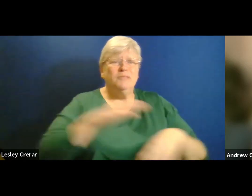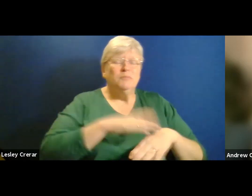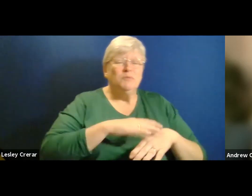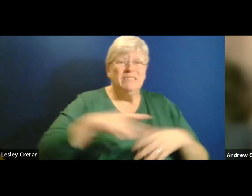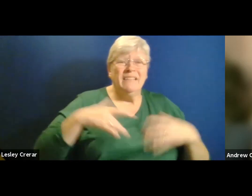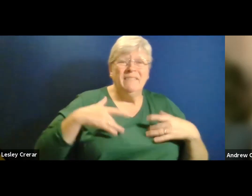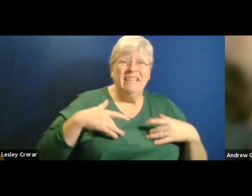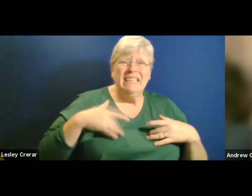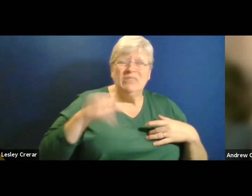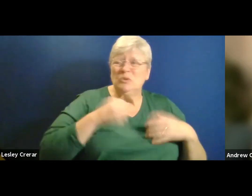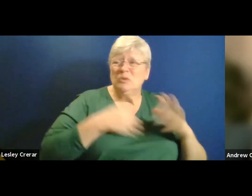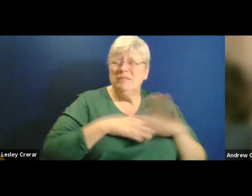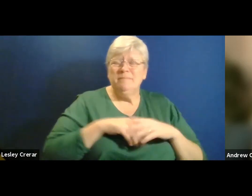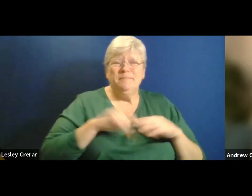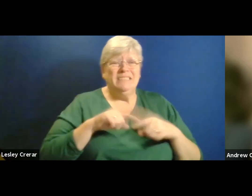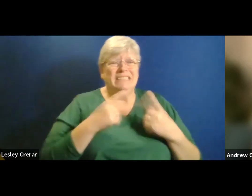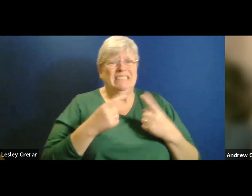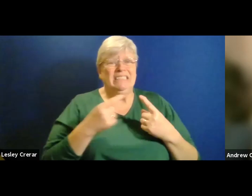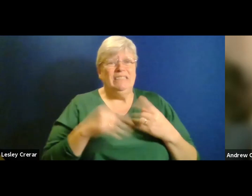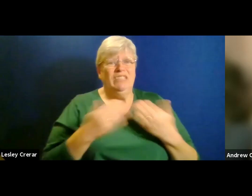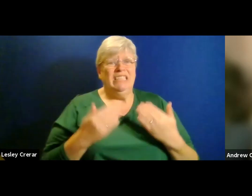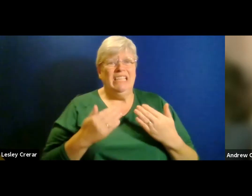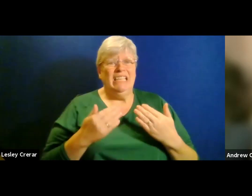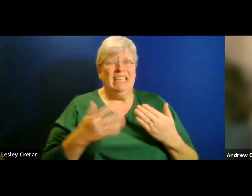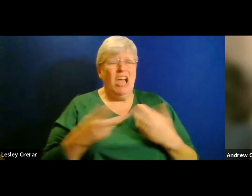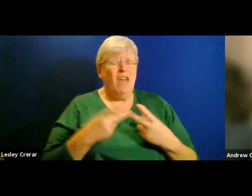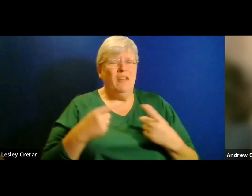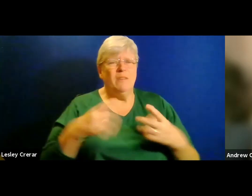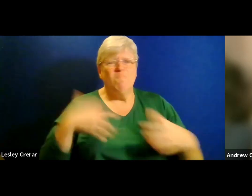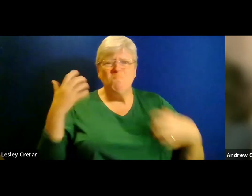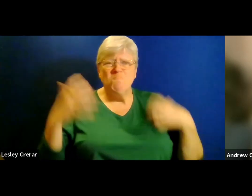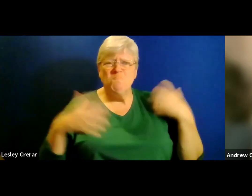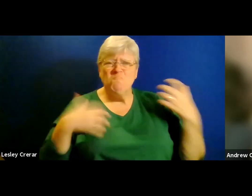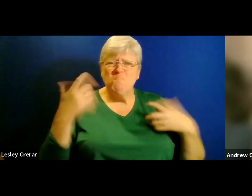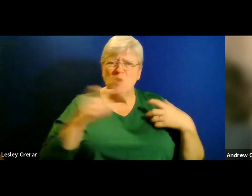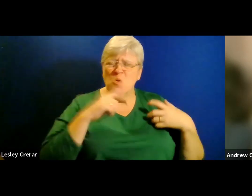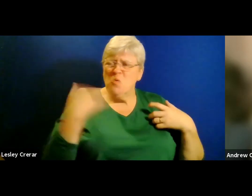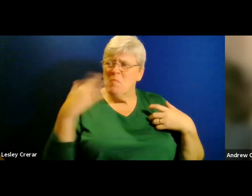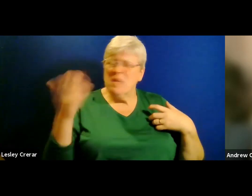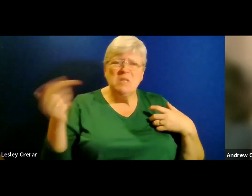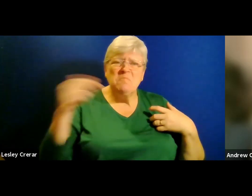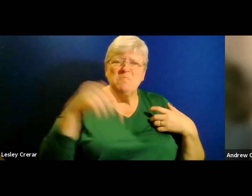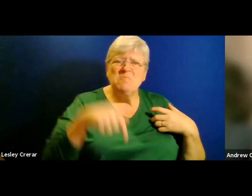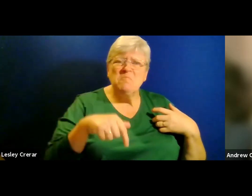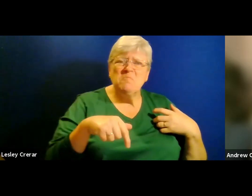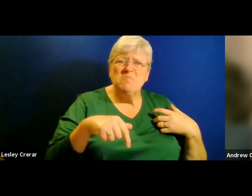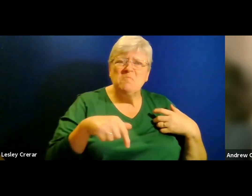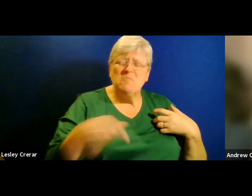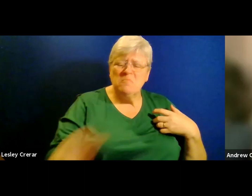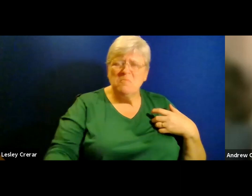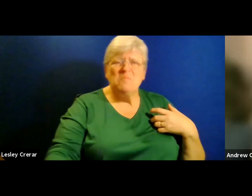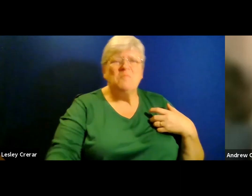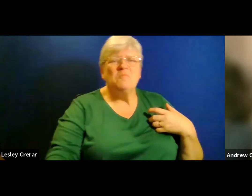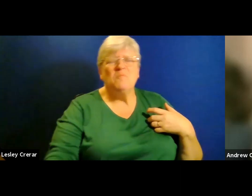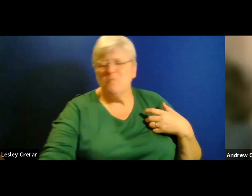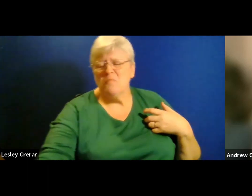turn and come another day. Another she felt sick with anger that someone else had intruded on her morning. She could cry as